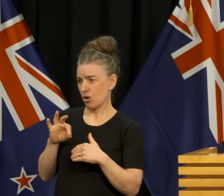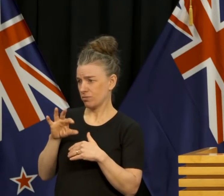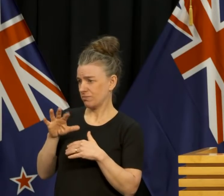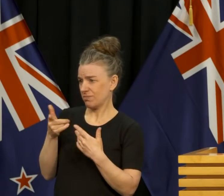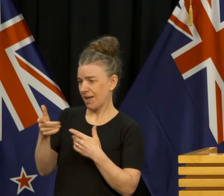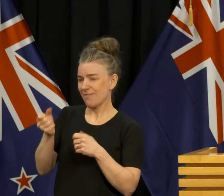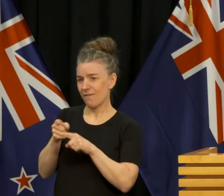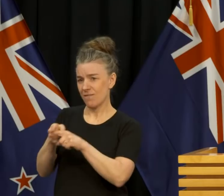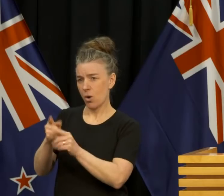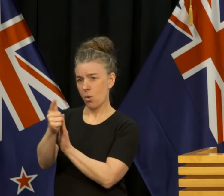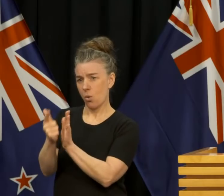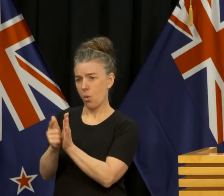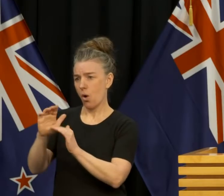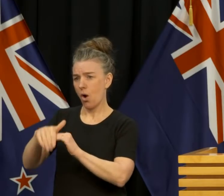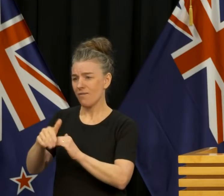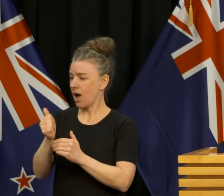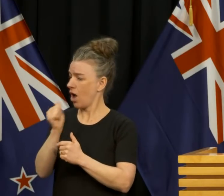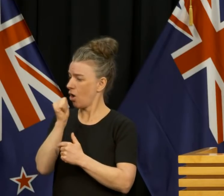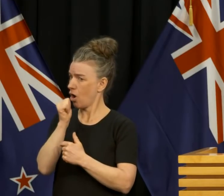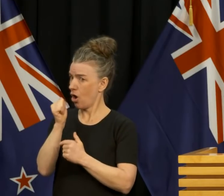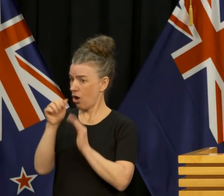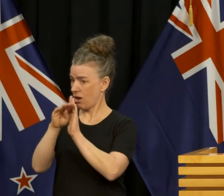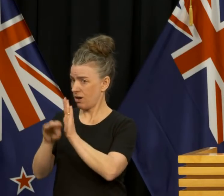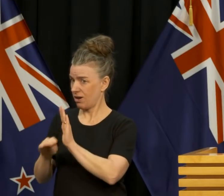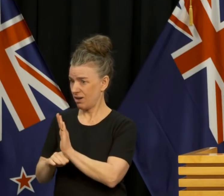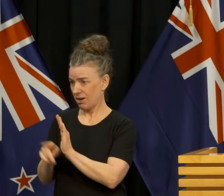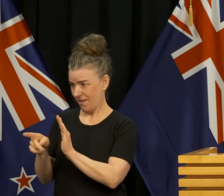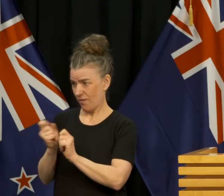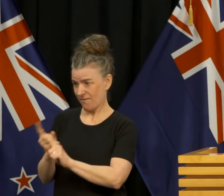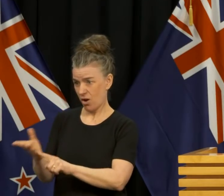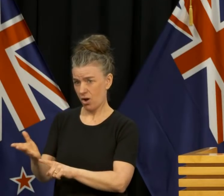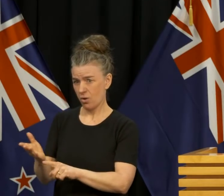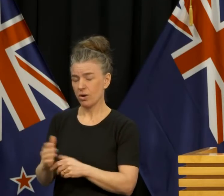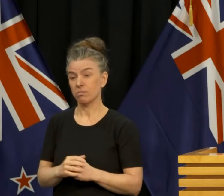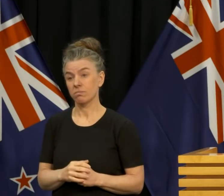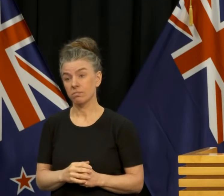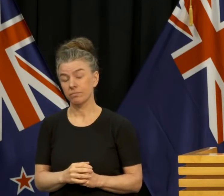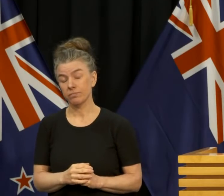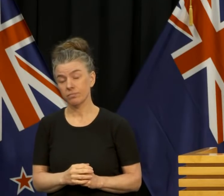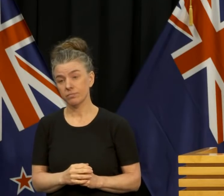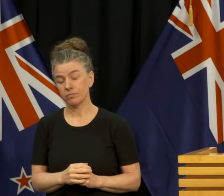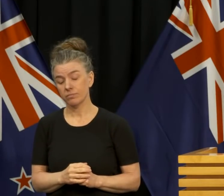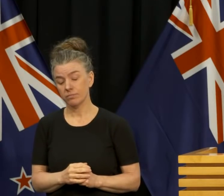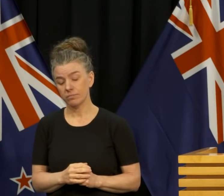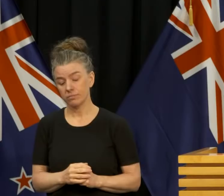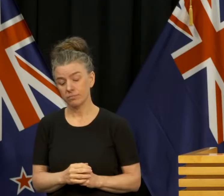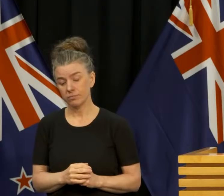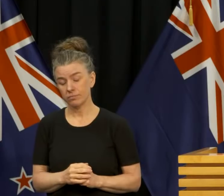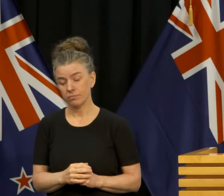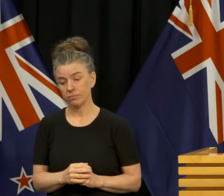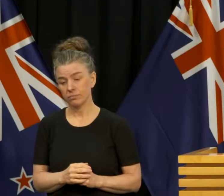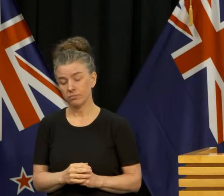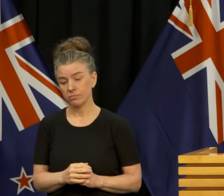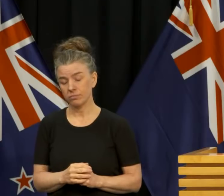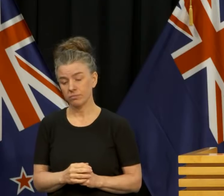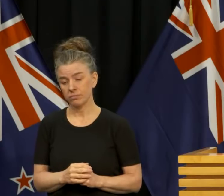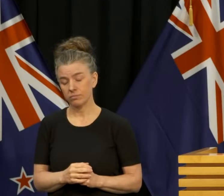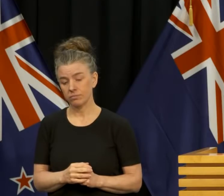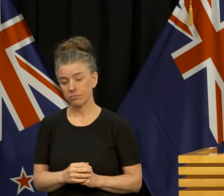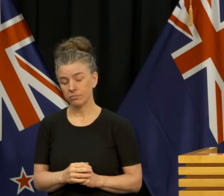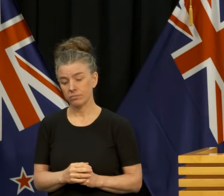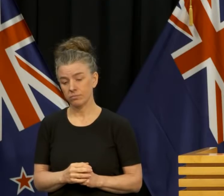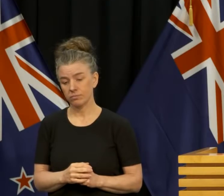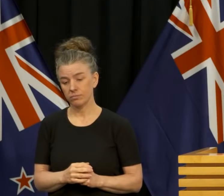legal obligations in regard to that they need to follow. Ultimately, it is important